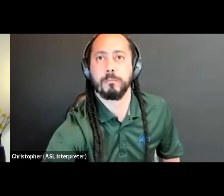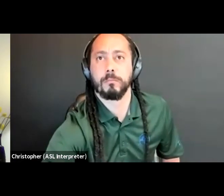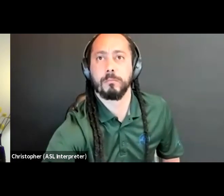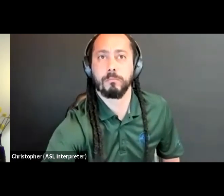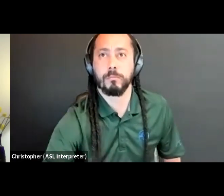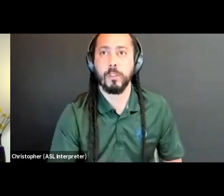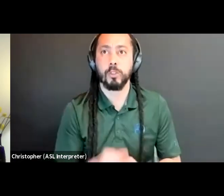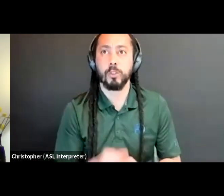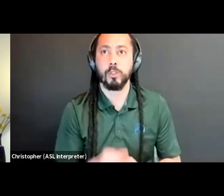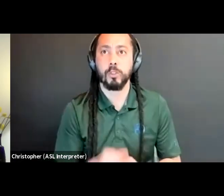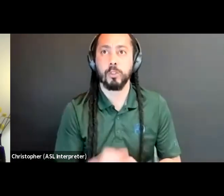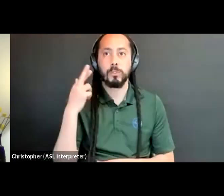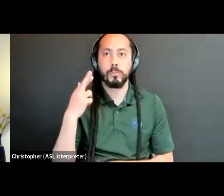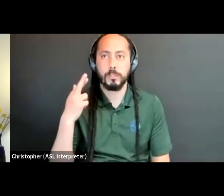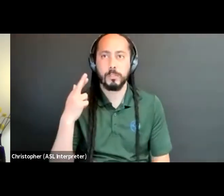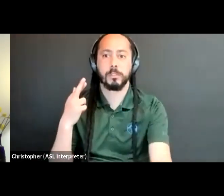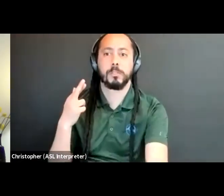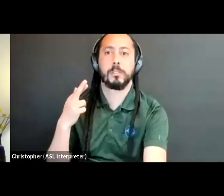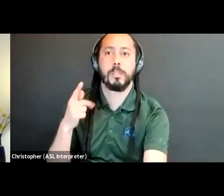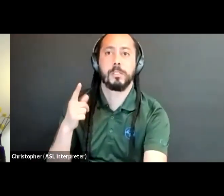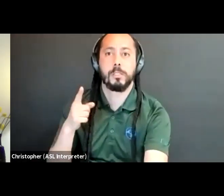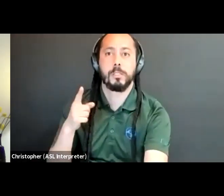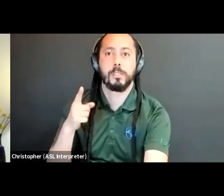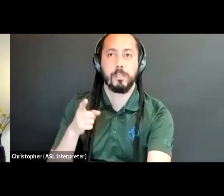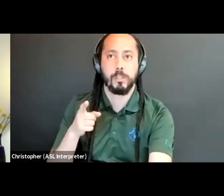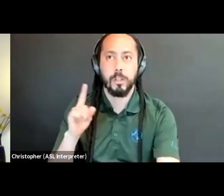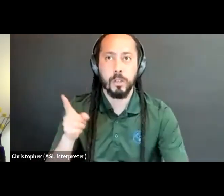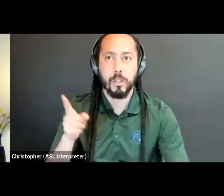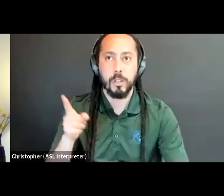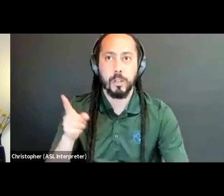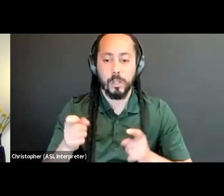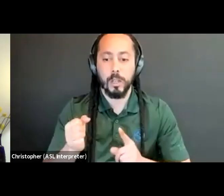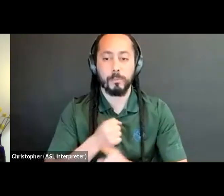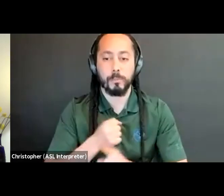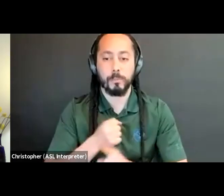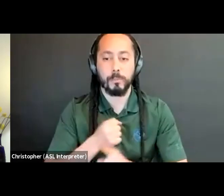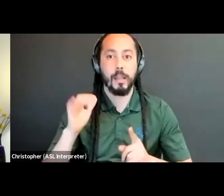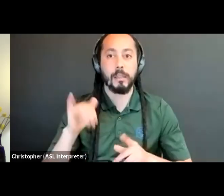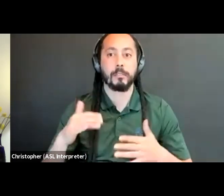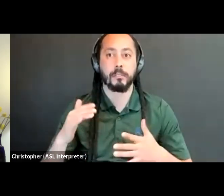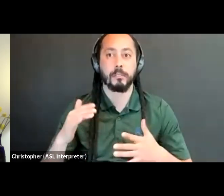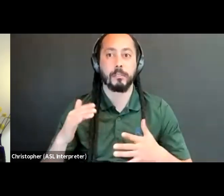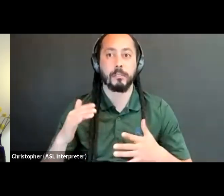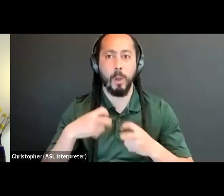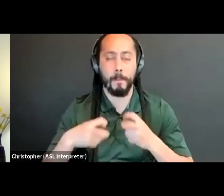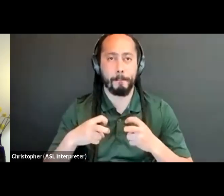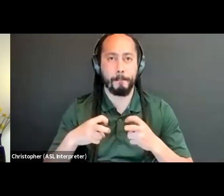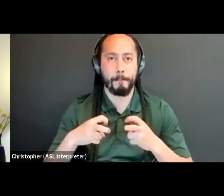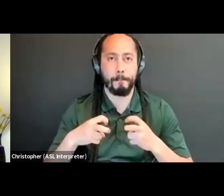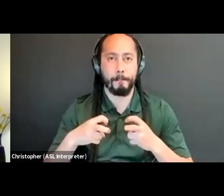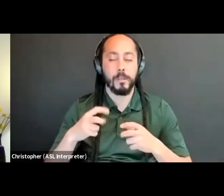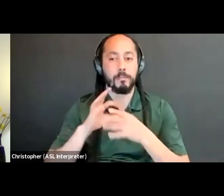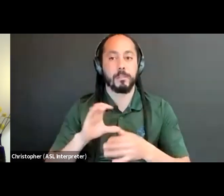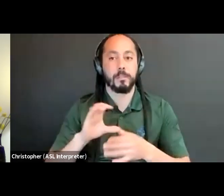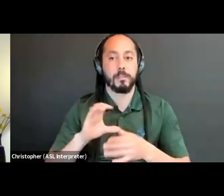is coercive controlling abuse, which is the most significant and problematic in the custody context. But